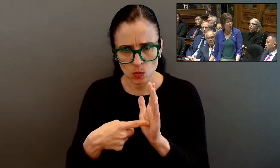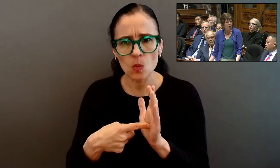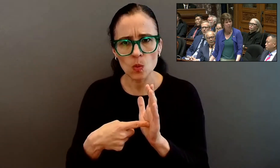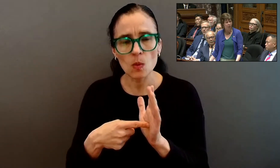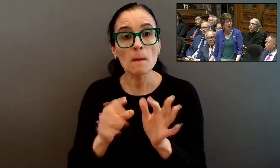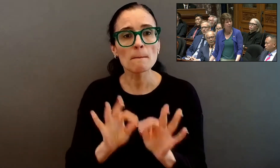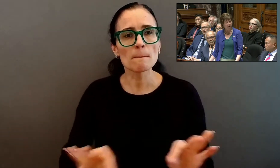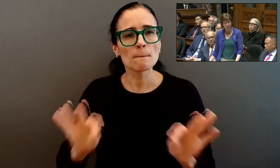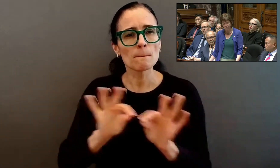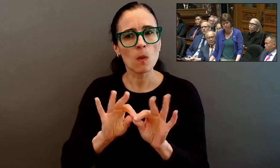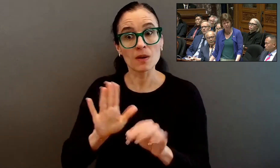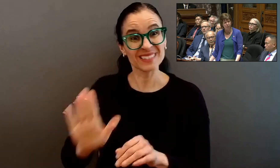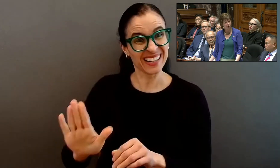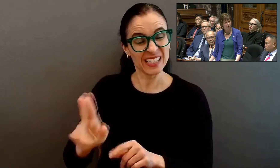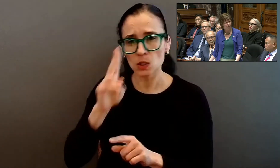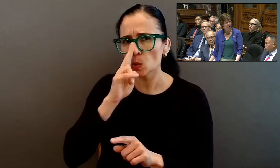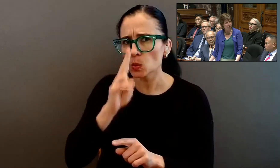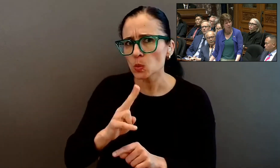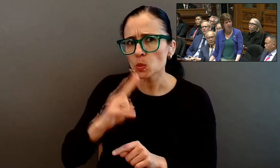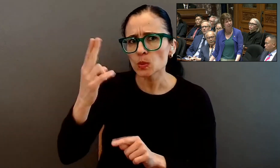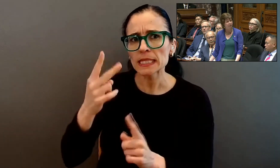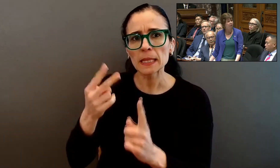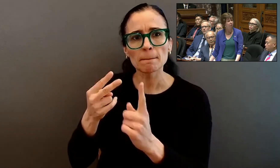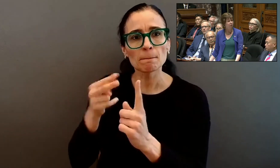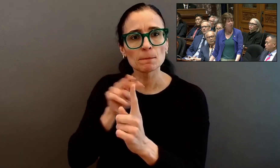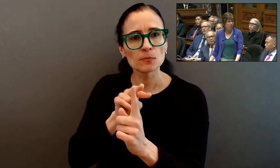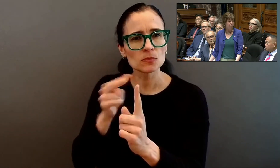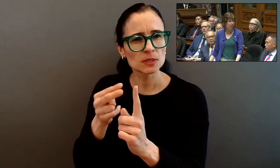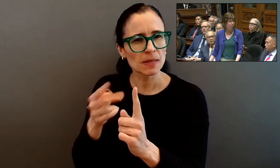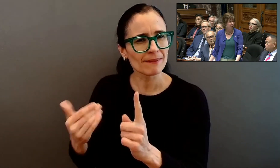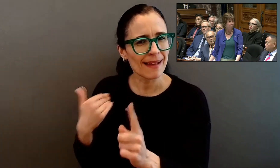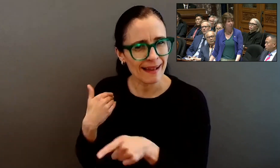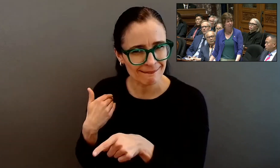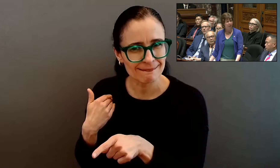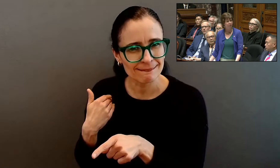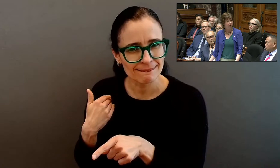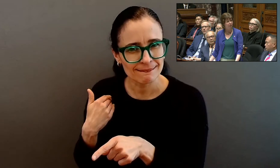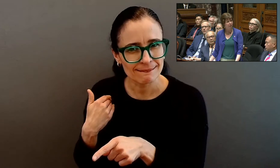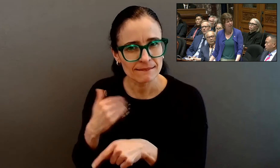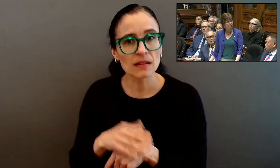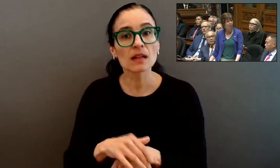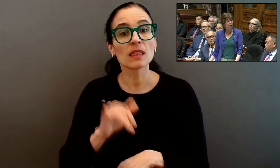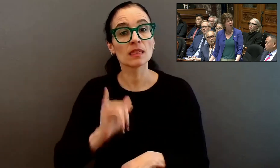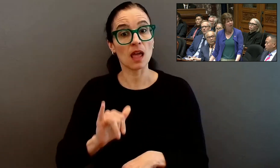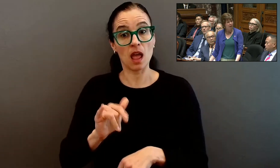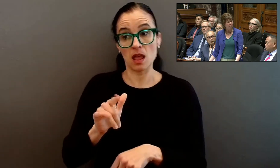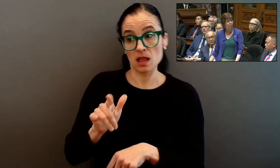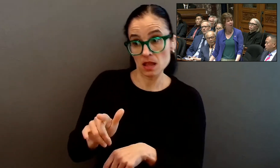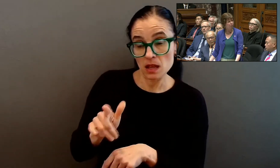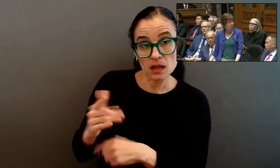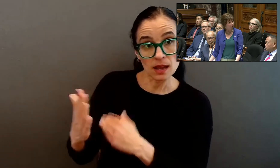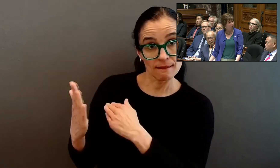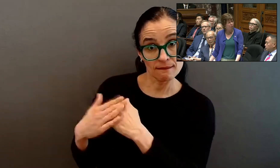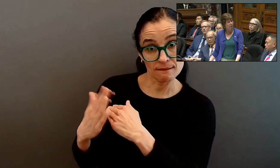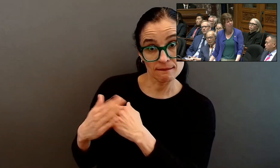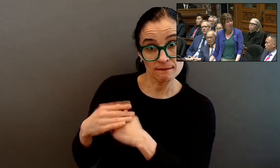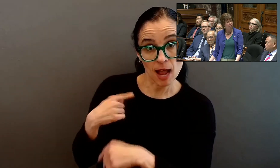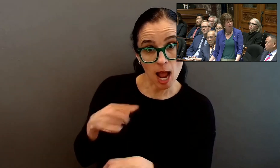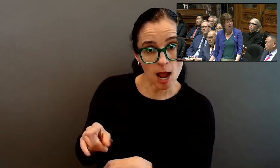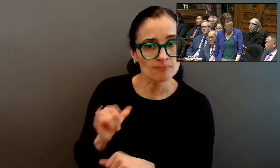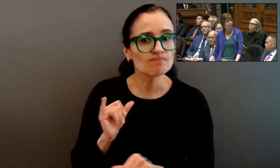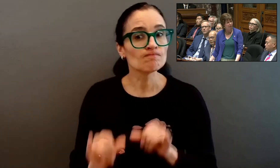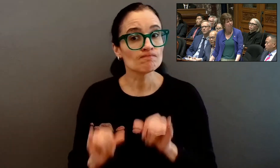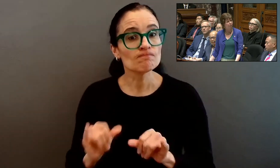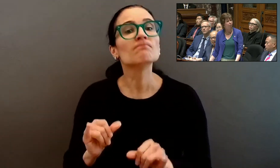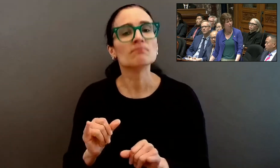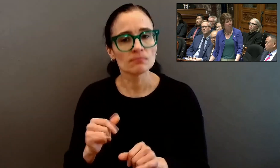and also what we hear from those on the ground, we're going to continue to invest in people in the downtown east side to make it better for those who live there